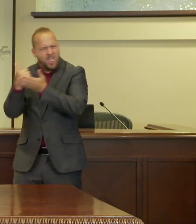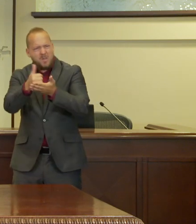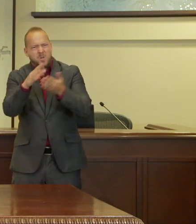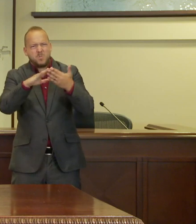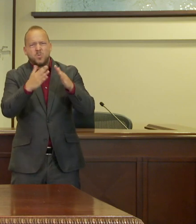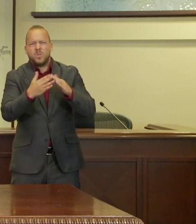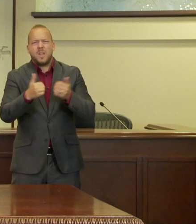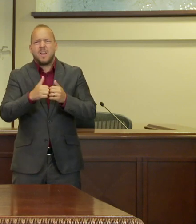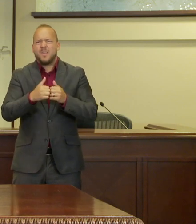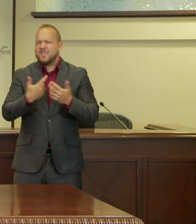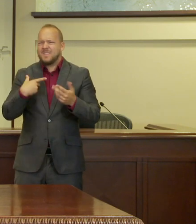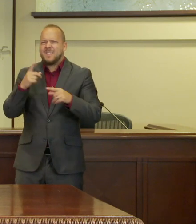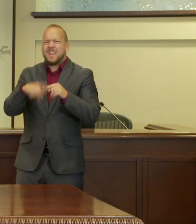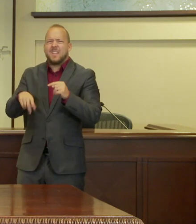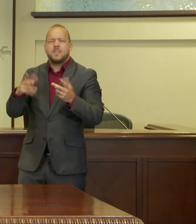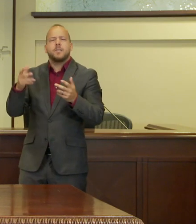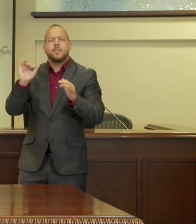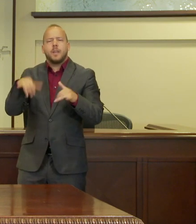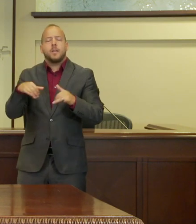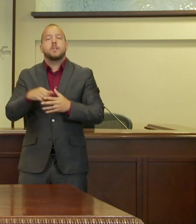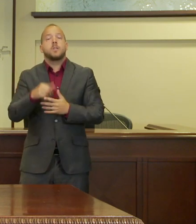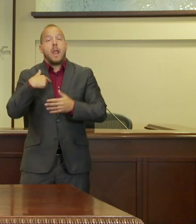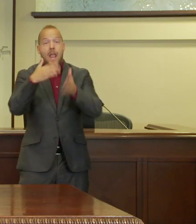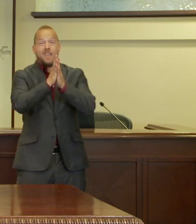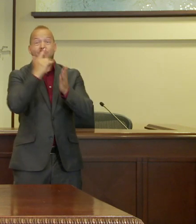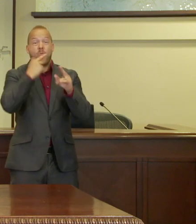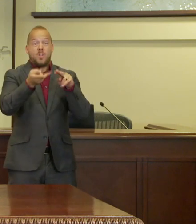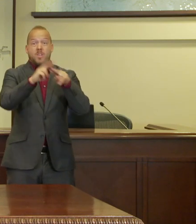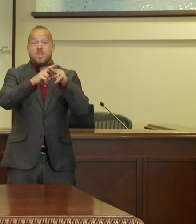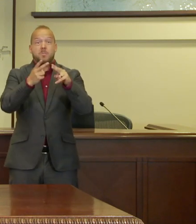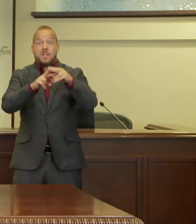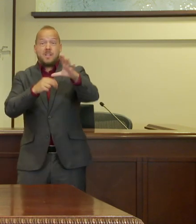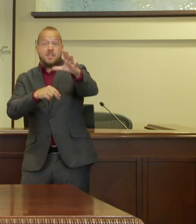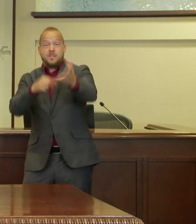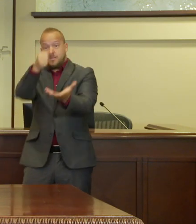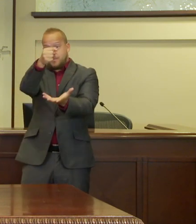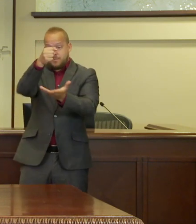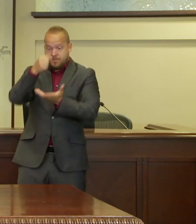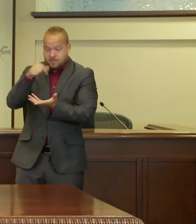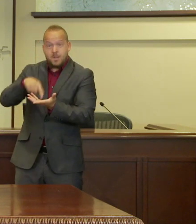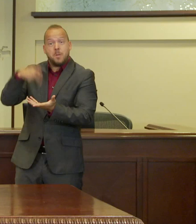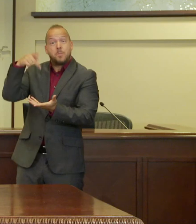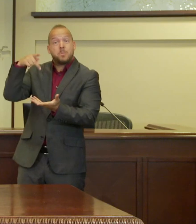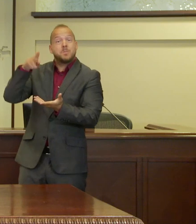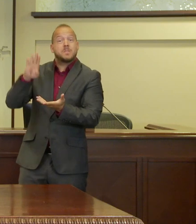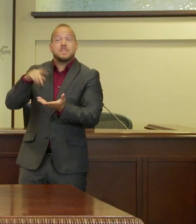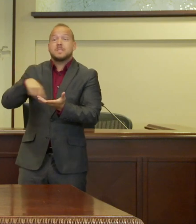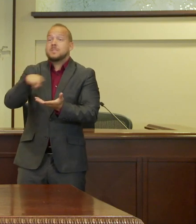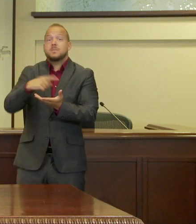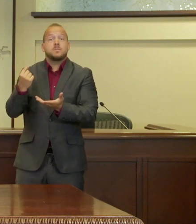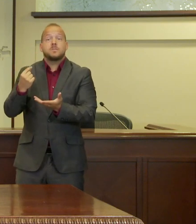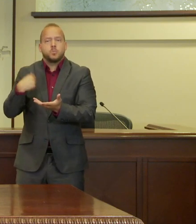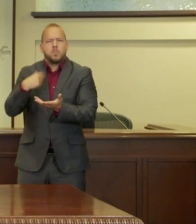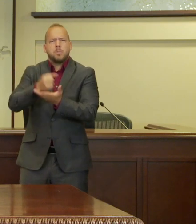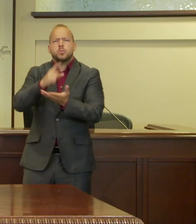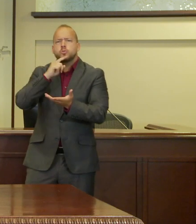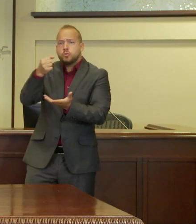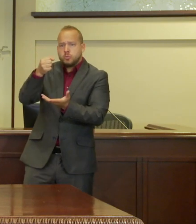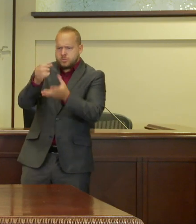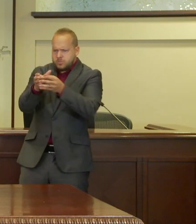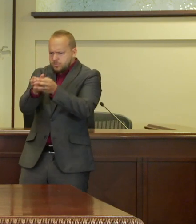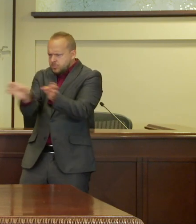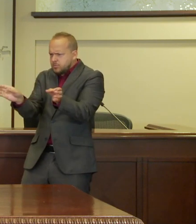I held the Police Bureau to the same constraint reductions that I held every other bureau to.